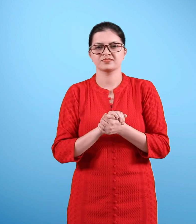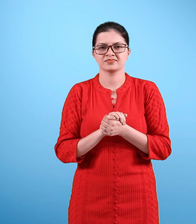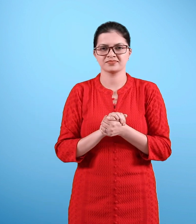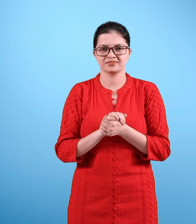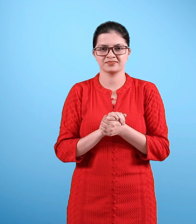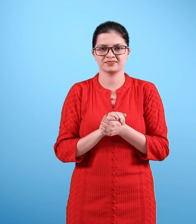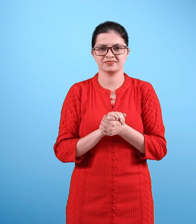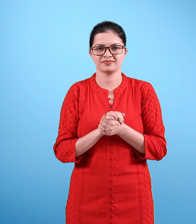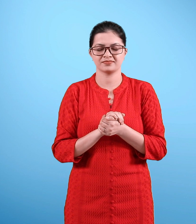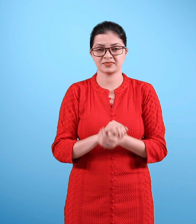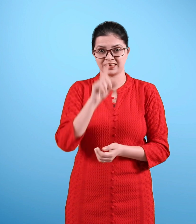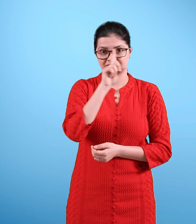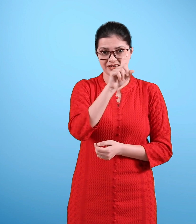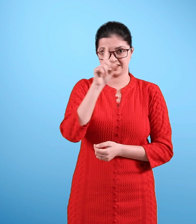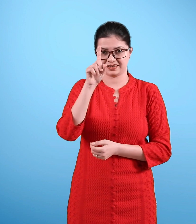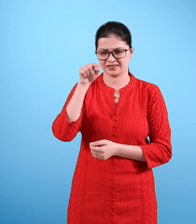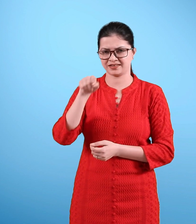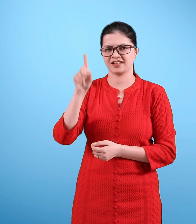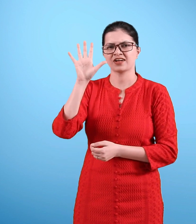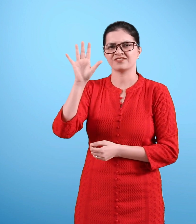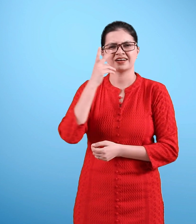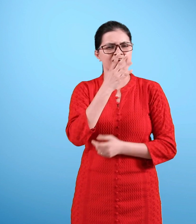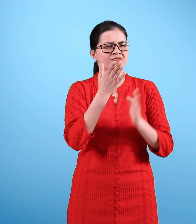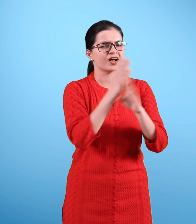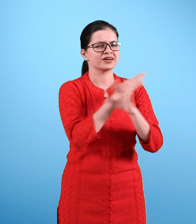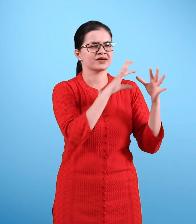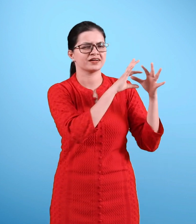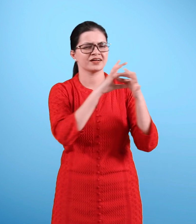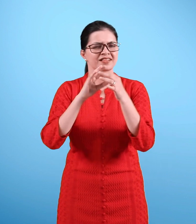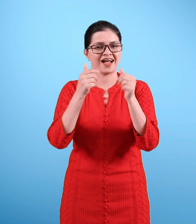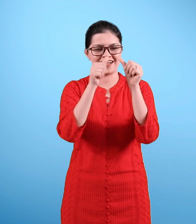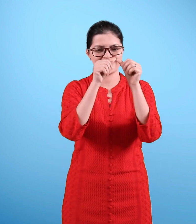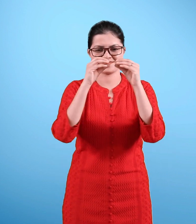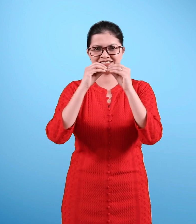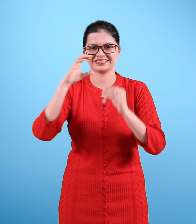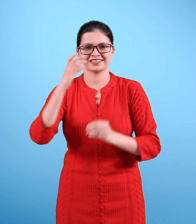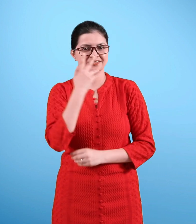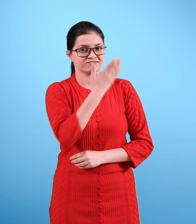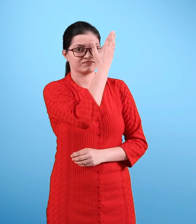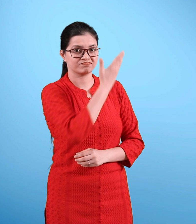starts. Figure 11.5 ABC.